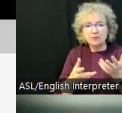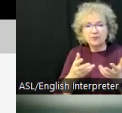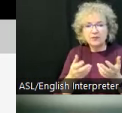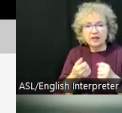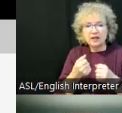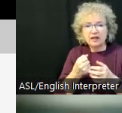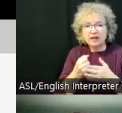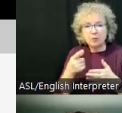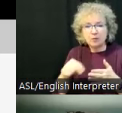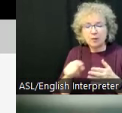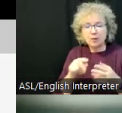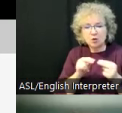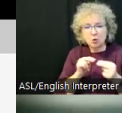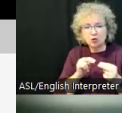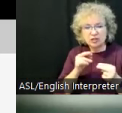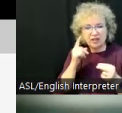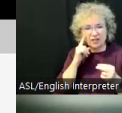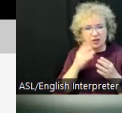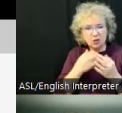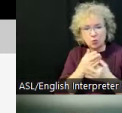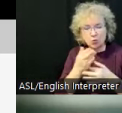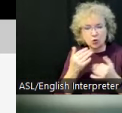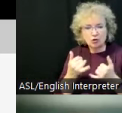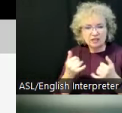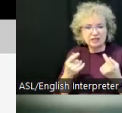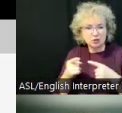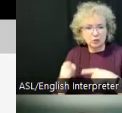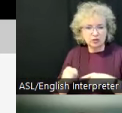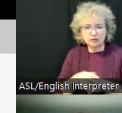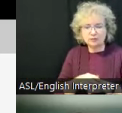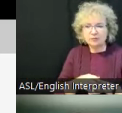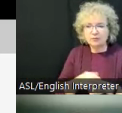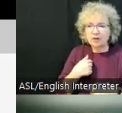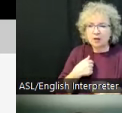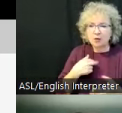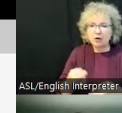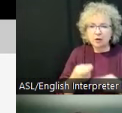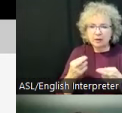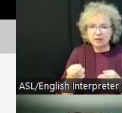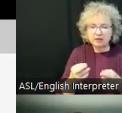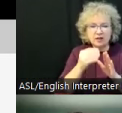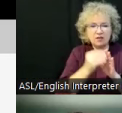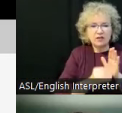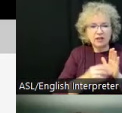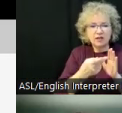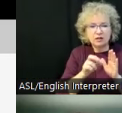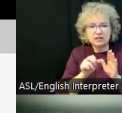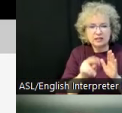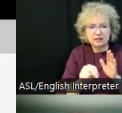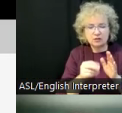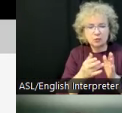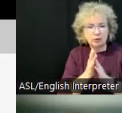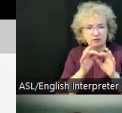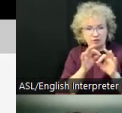and think through their current situation. So I would recommend filling out the HRSN request form,